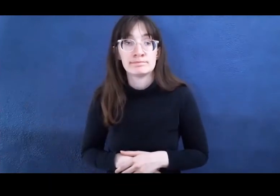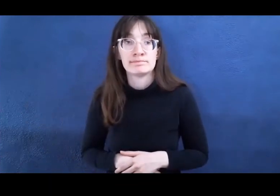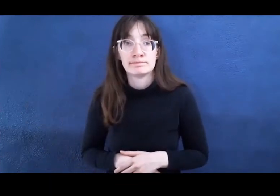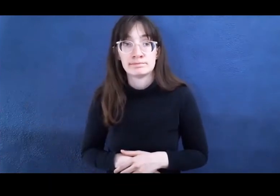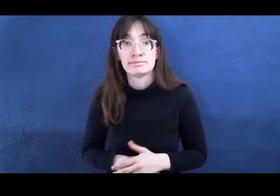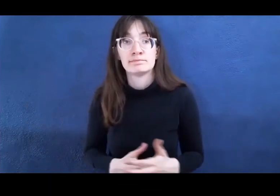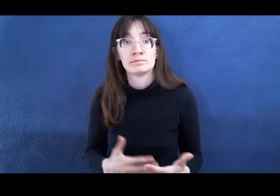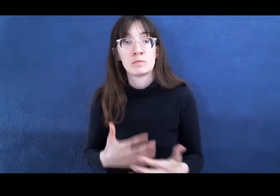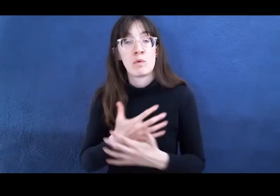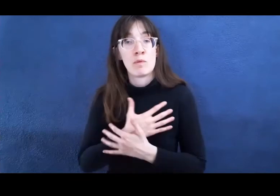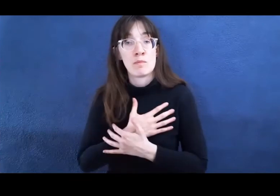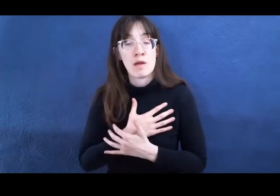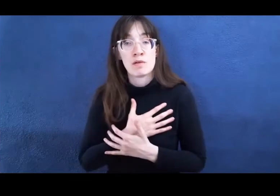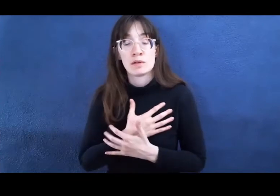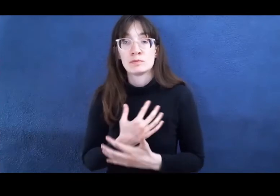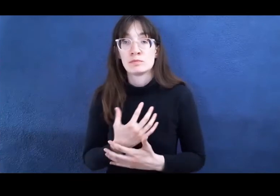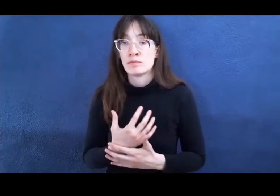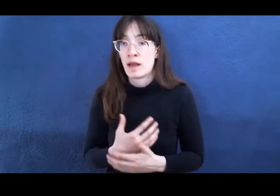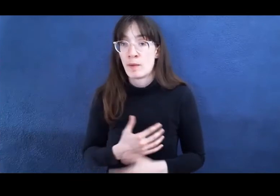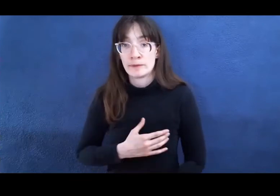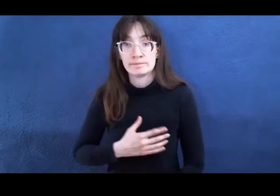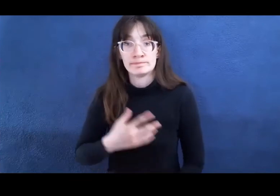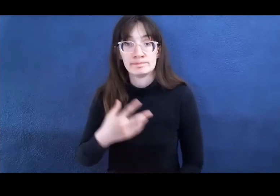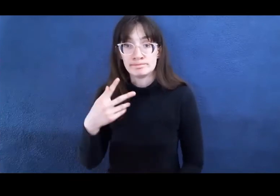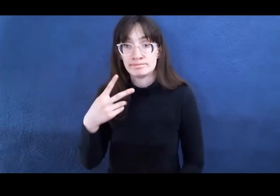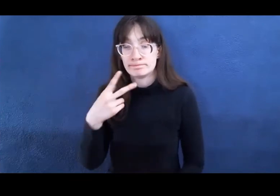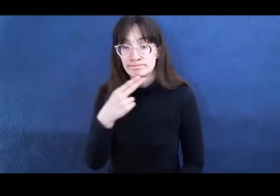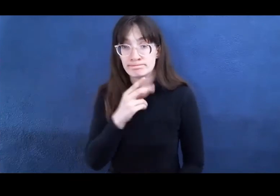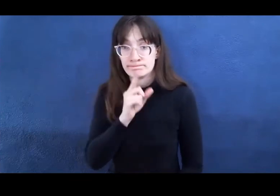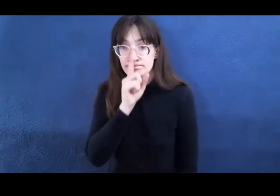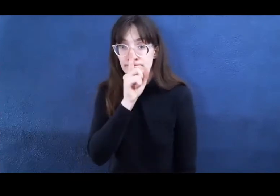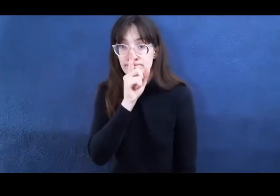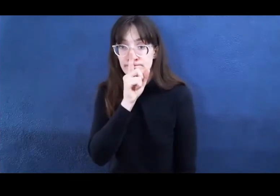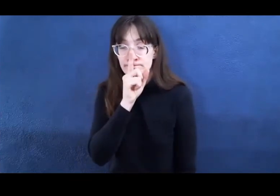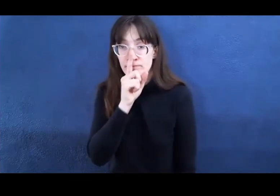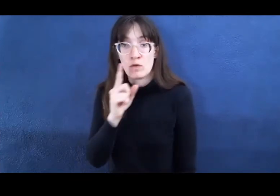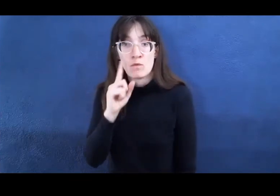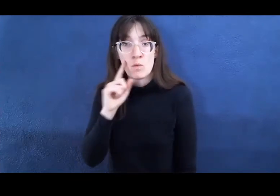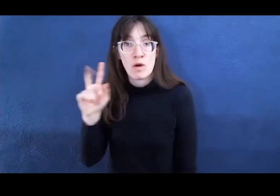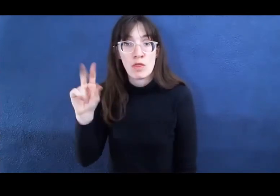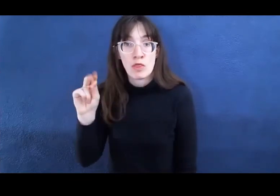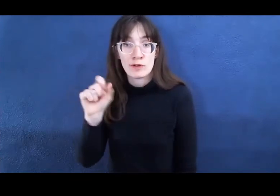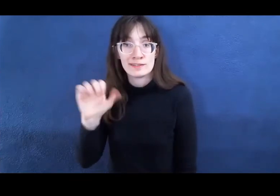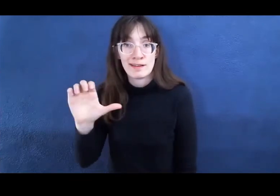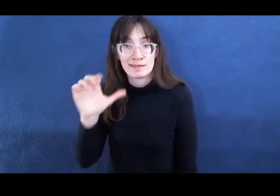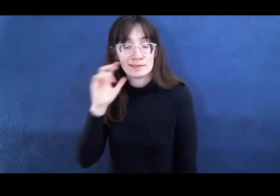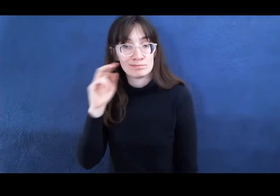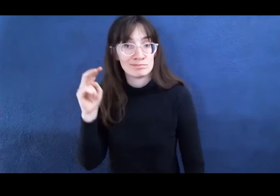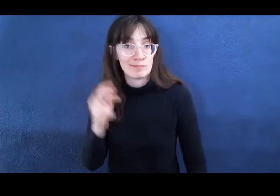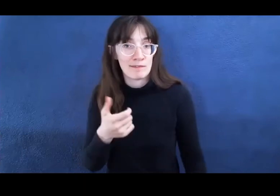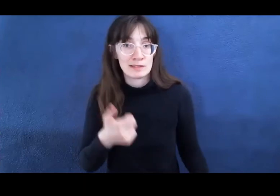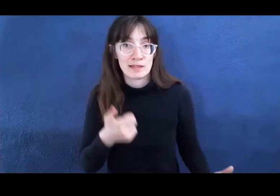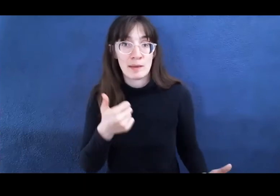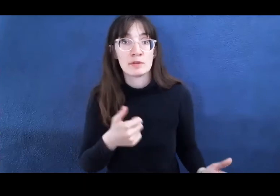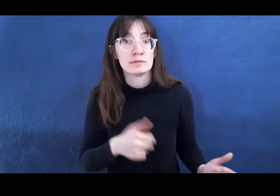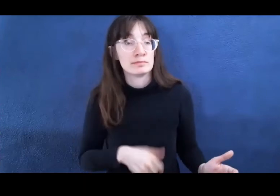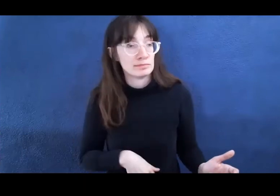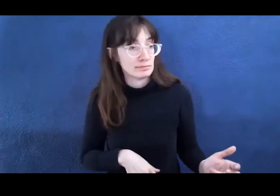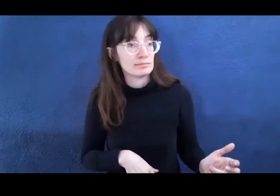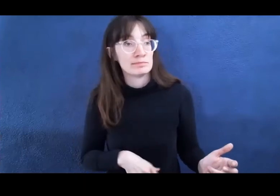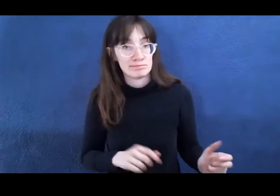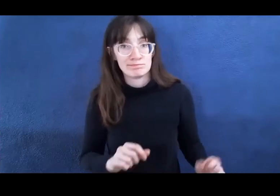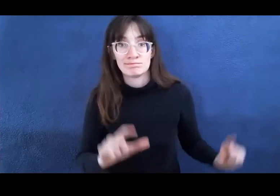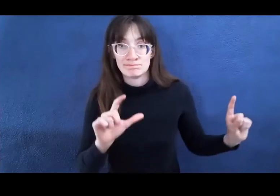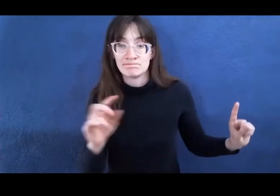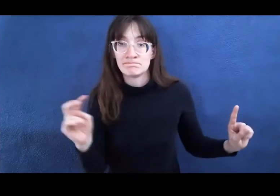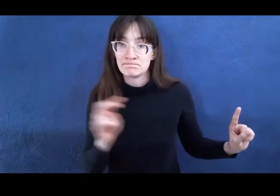will take a pause from speaking for 30 seconds. I do have a timer going on my computer and it's counting the seconds